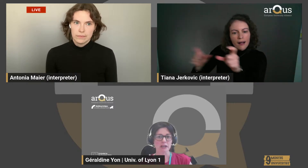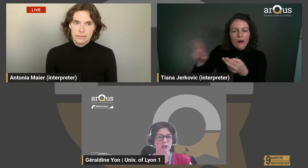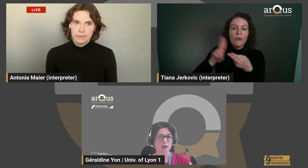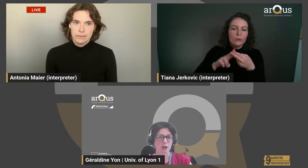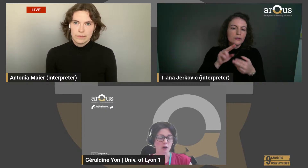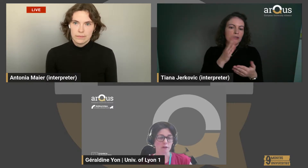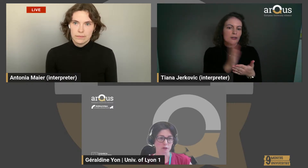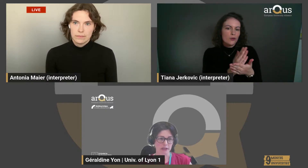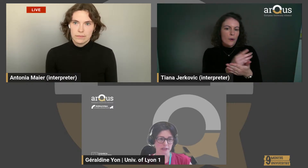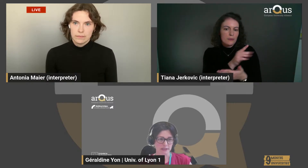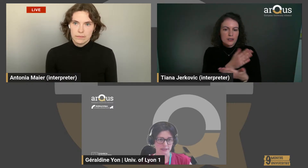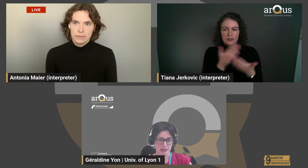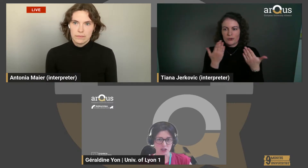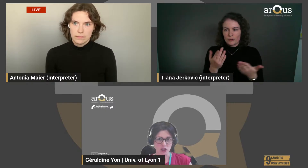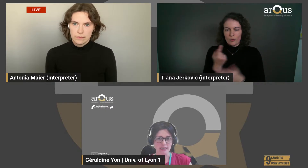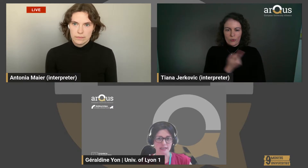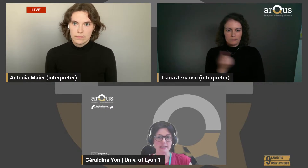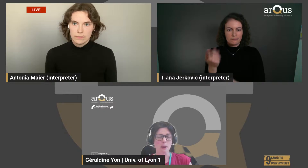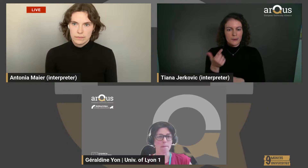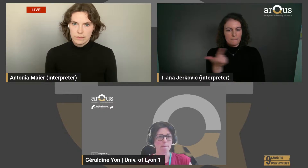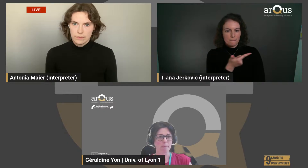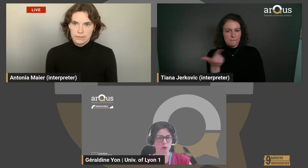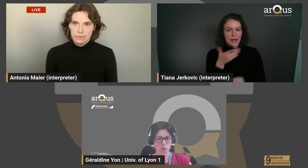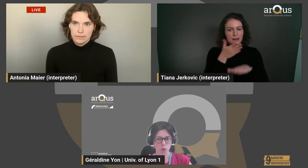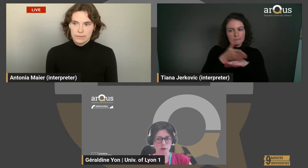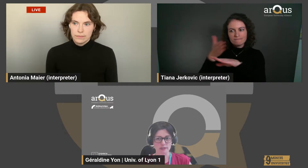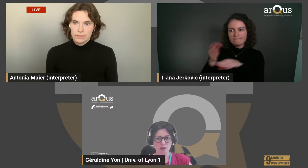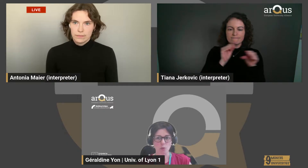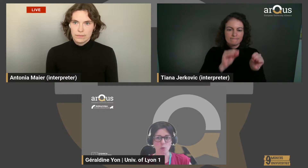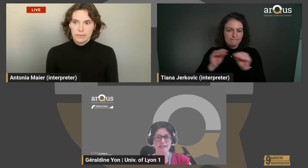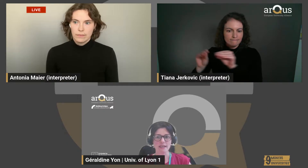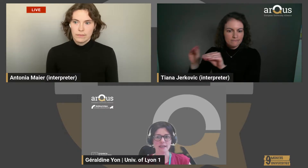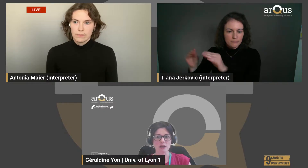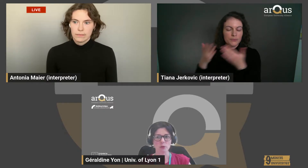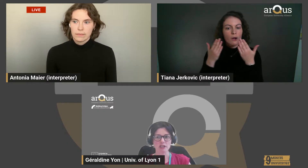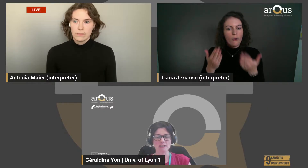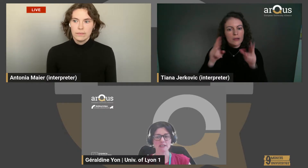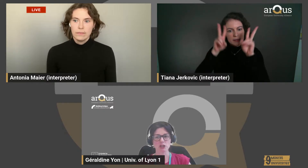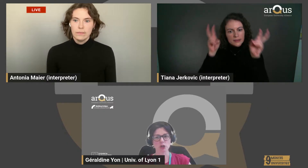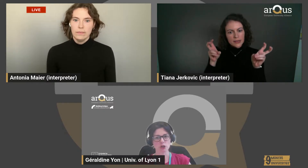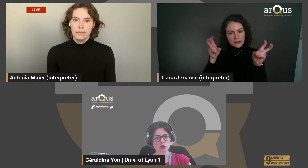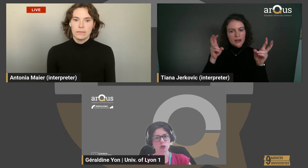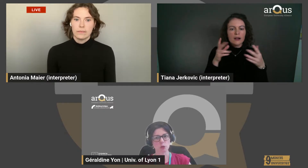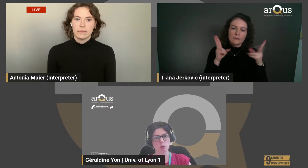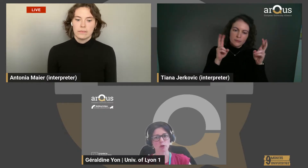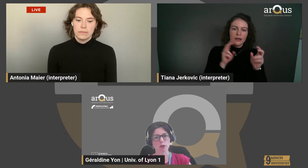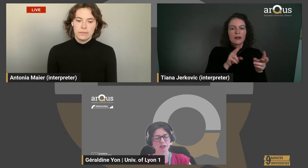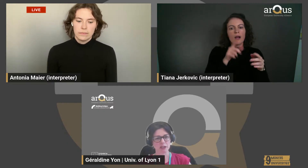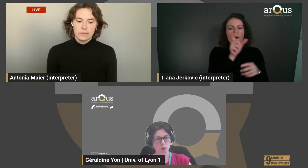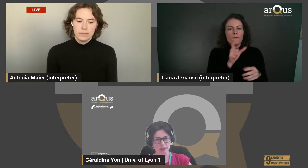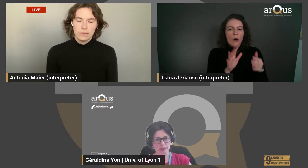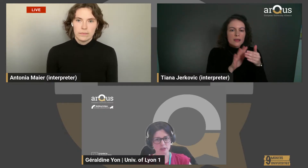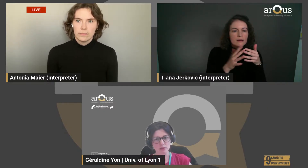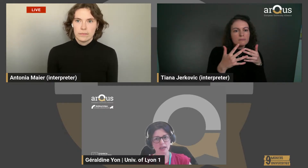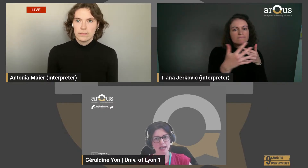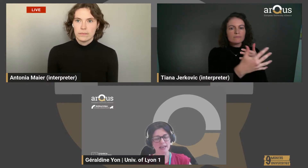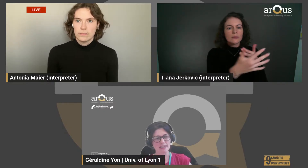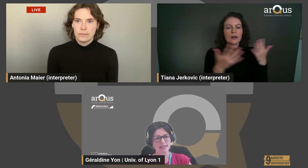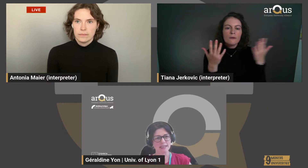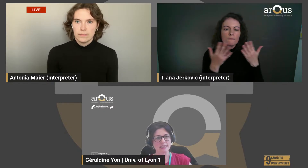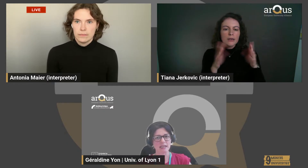The title of today's session is Beyond Words: What Sign Languages Teach Us About